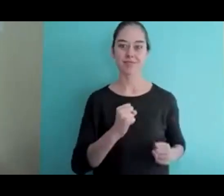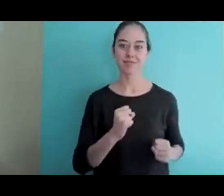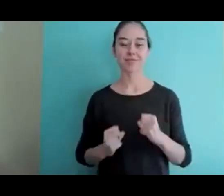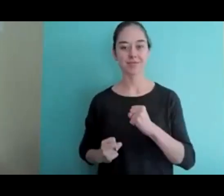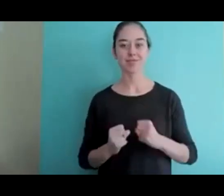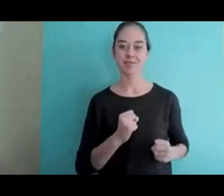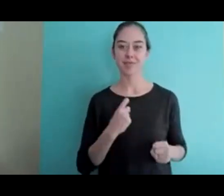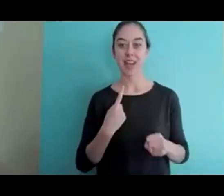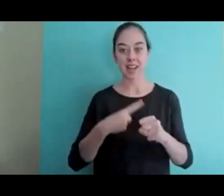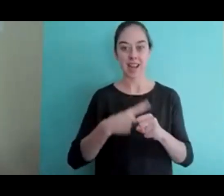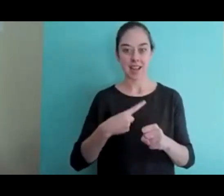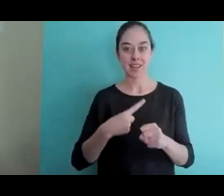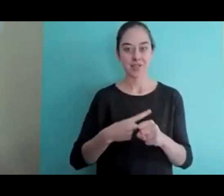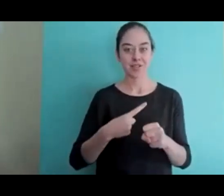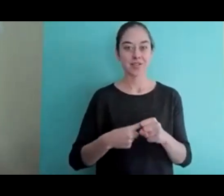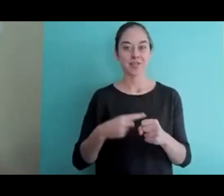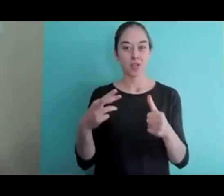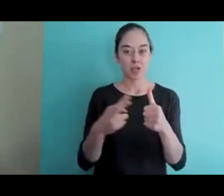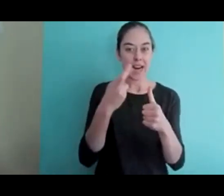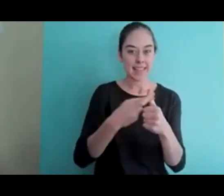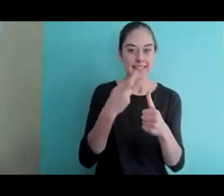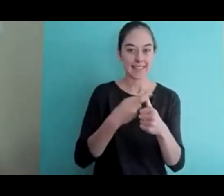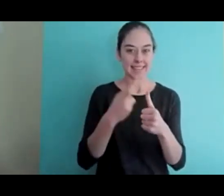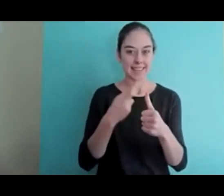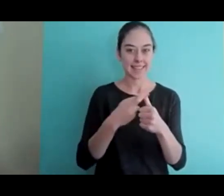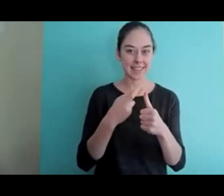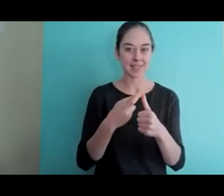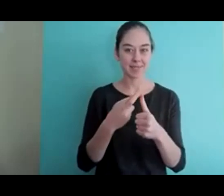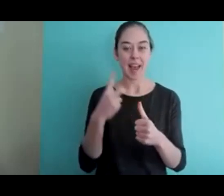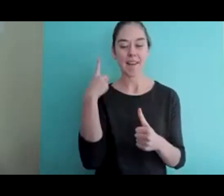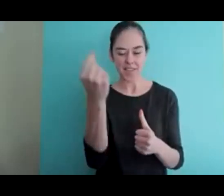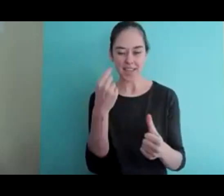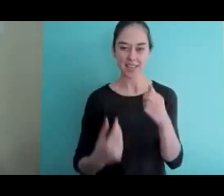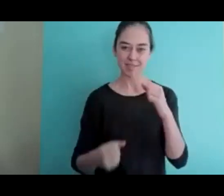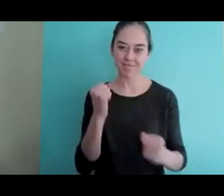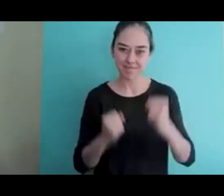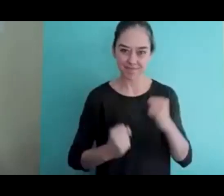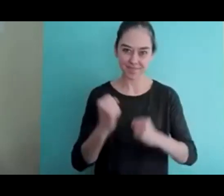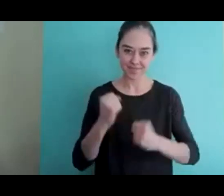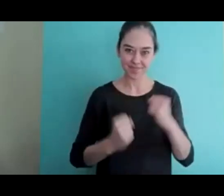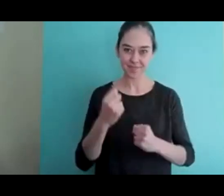Easy again now. Ready? Go!